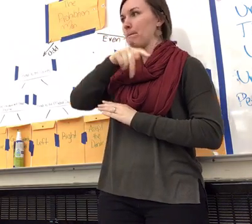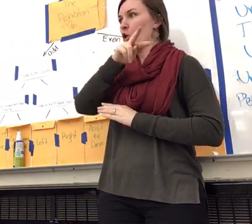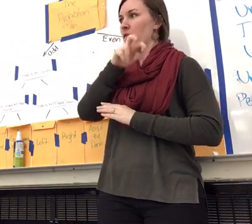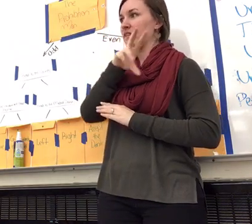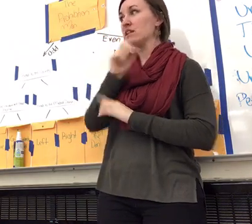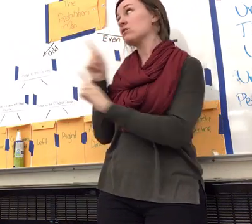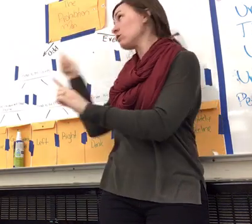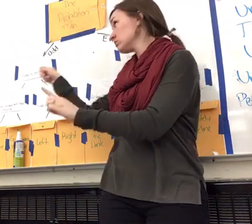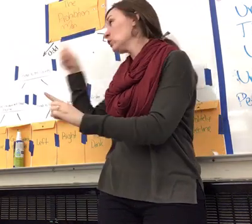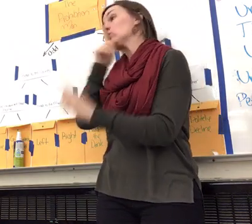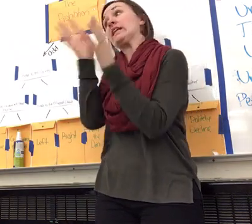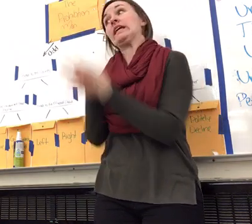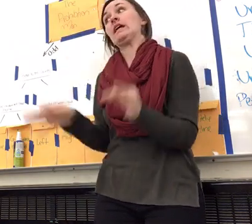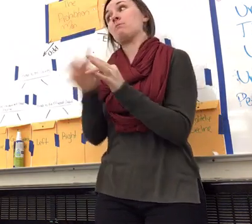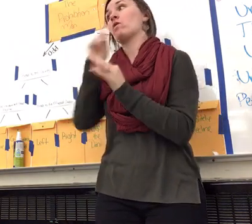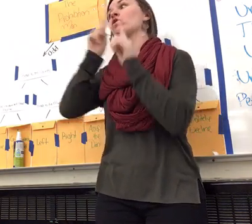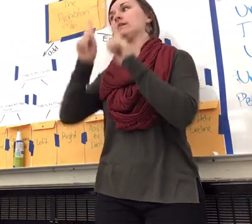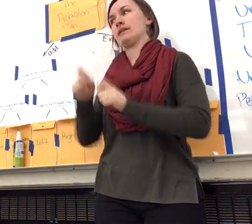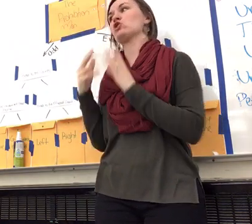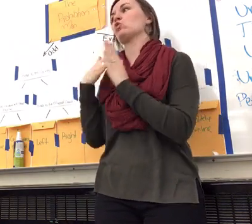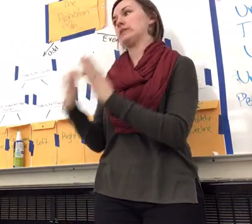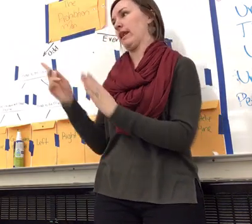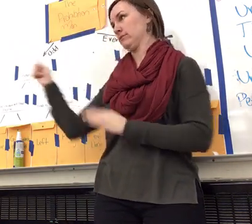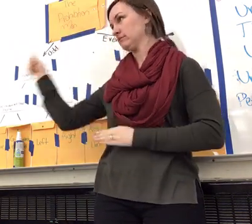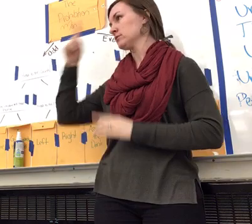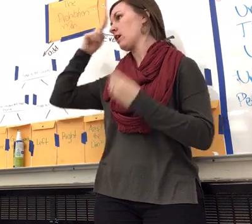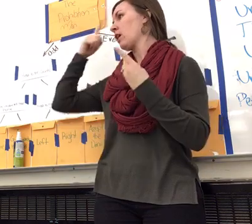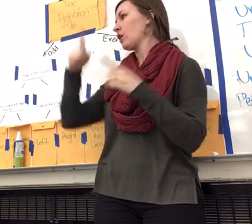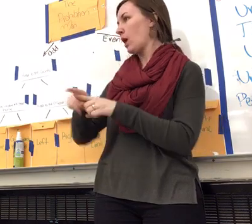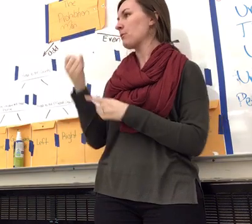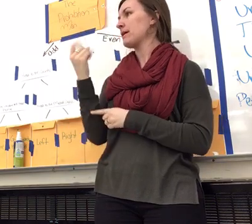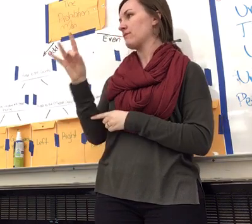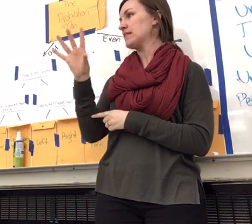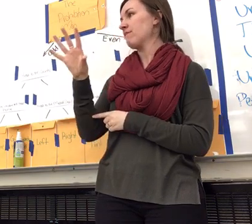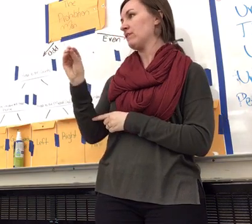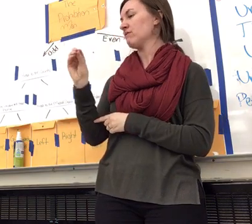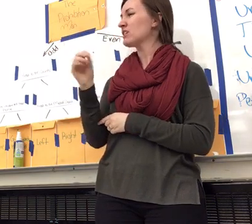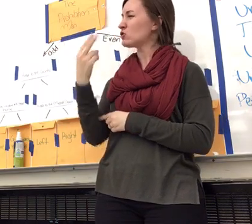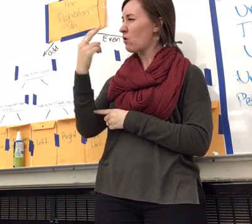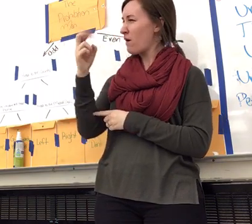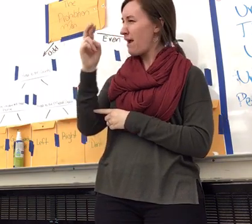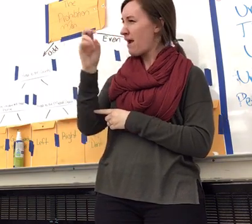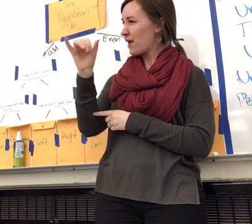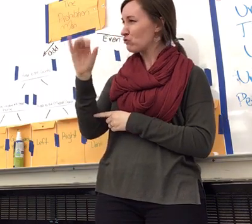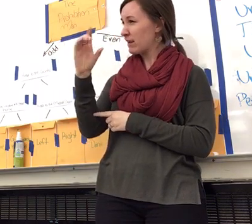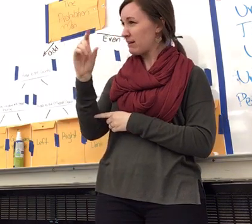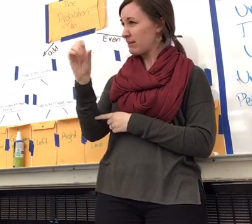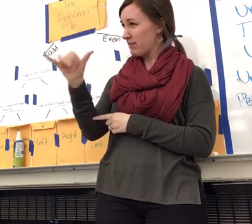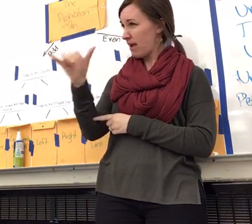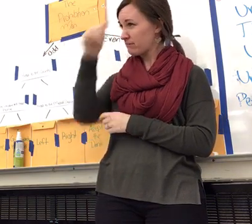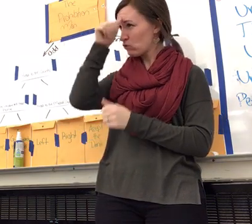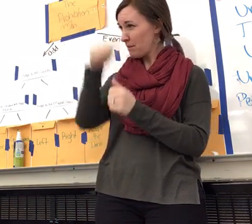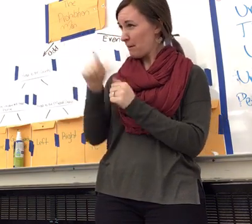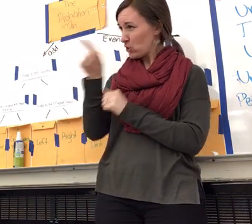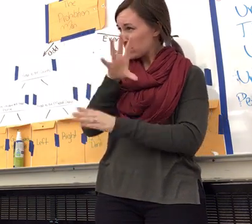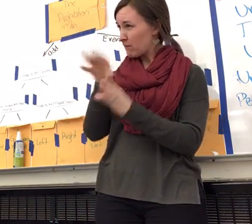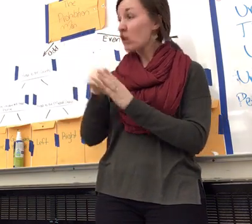know Compromise of 1850. So, Compromise of 1850, that's Henry Clay. Remember, Missouri wants to come into